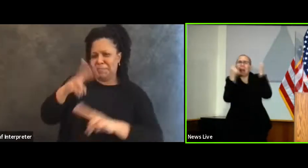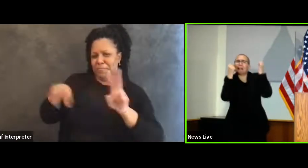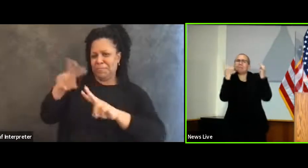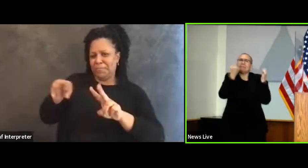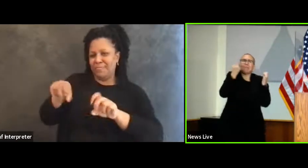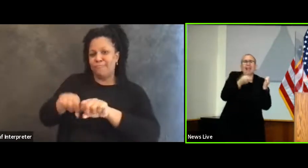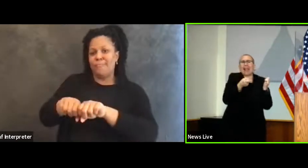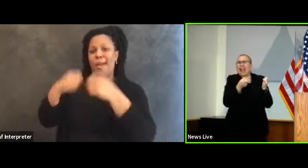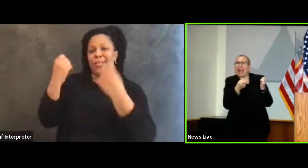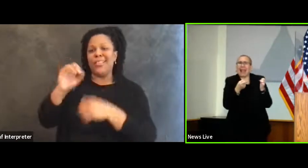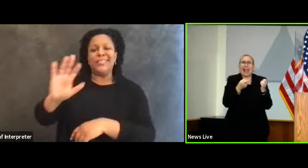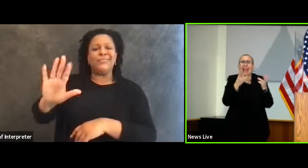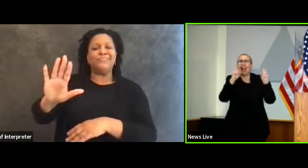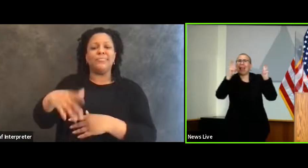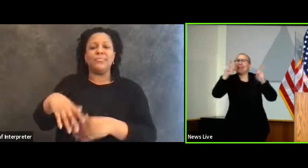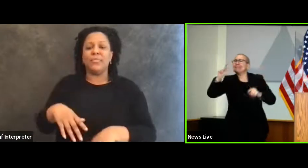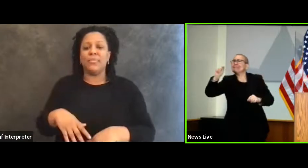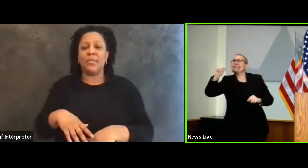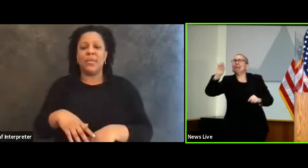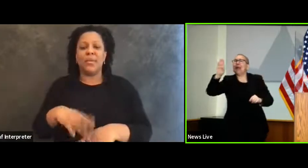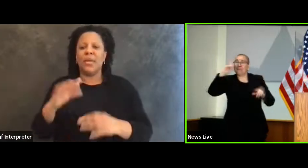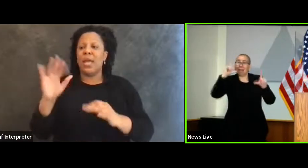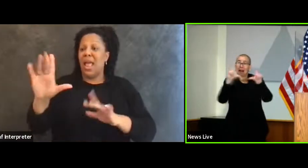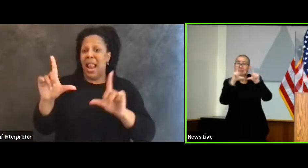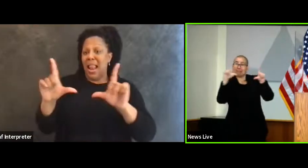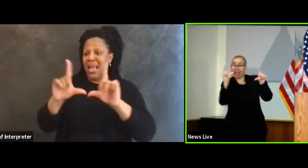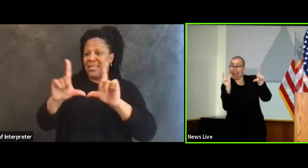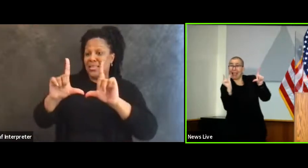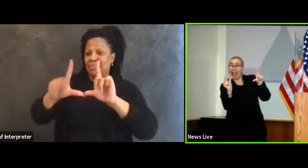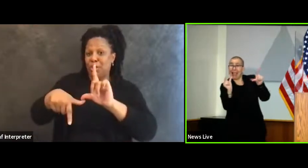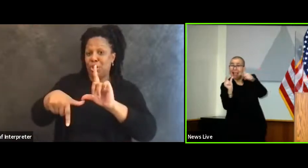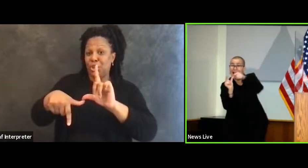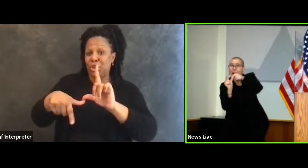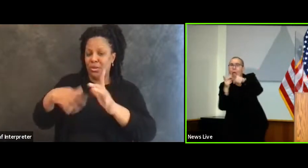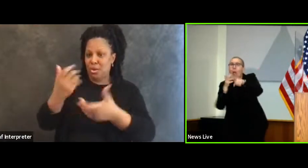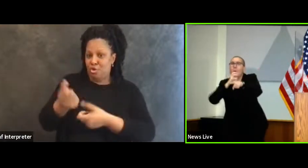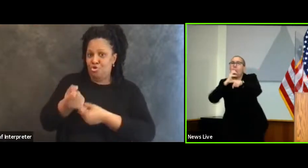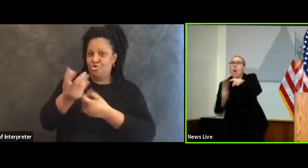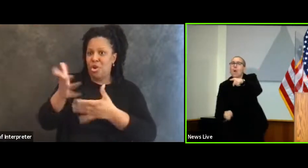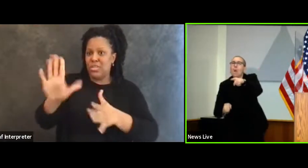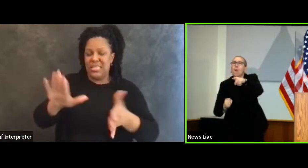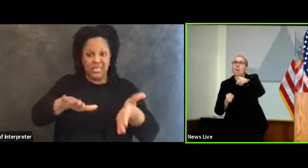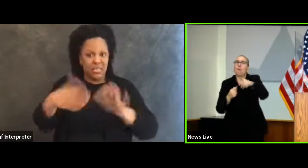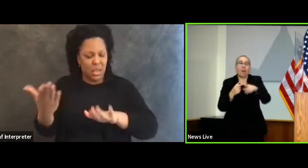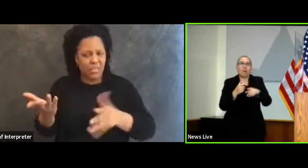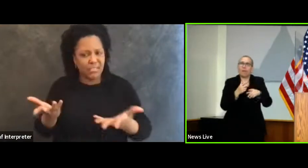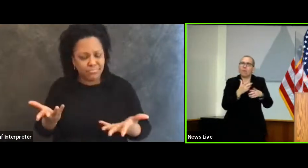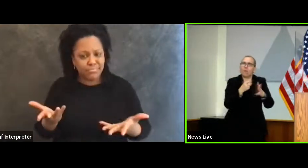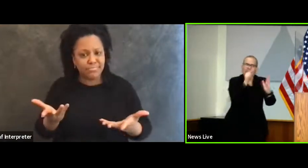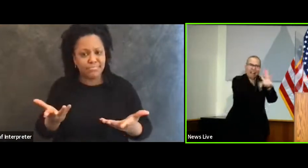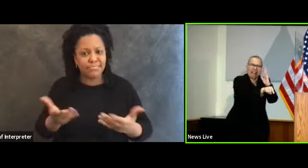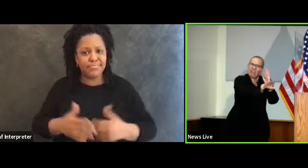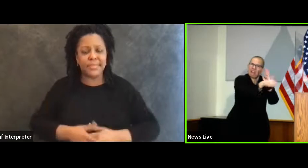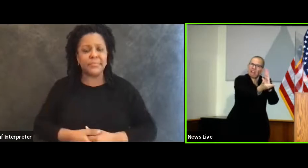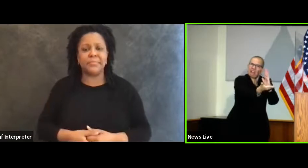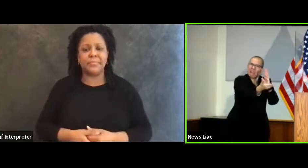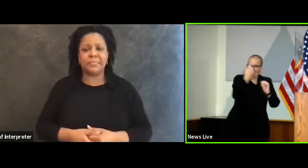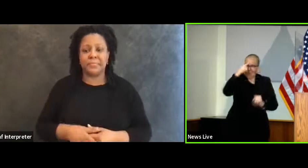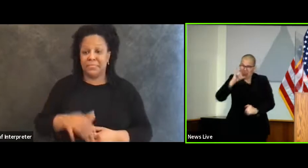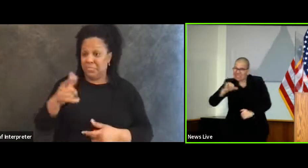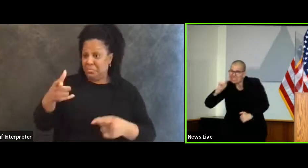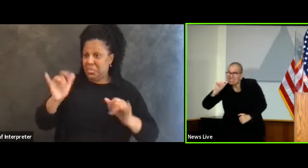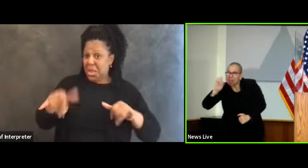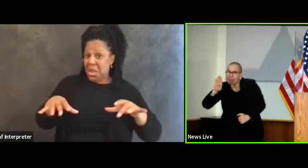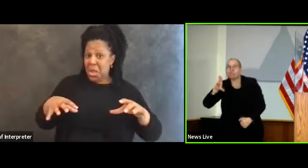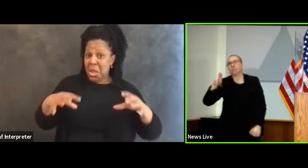Expired tabs leads to the death of Daunte Wright. Why is that acceptable?